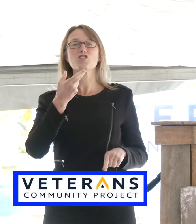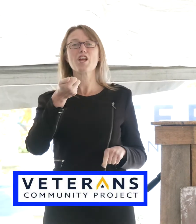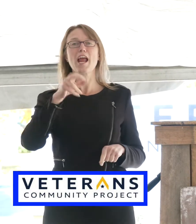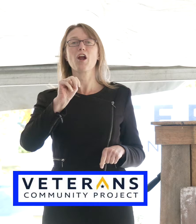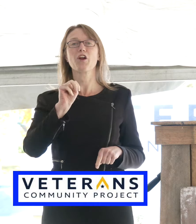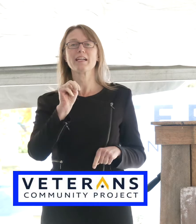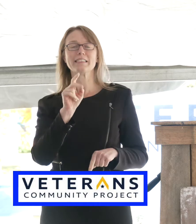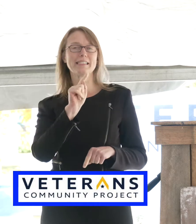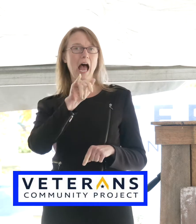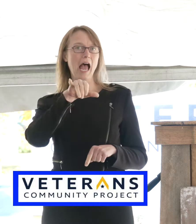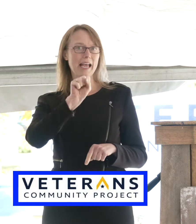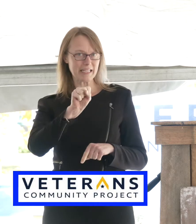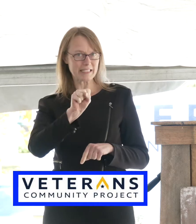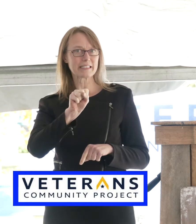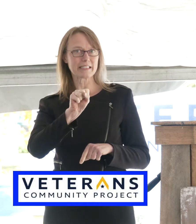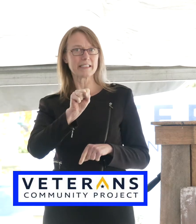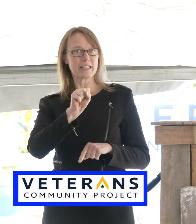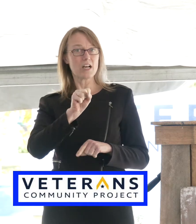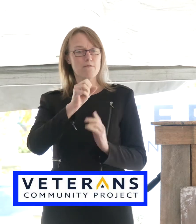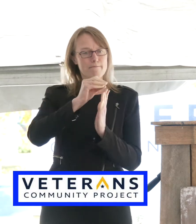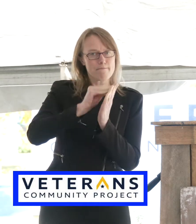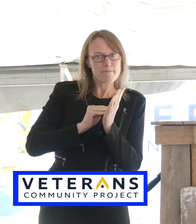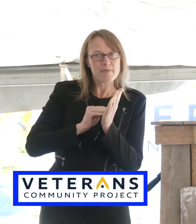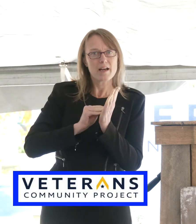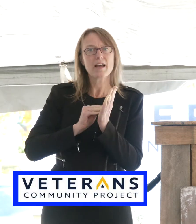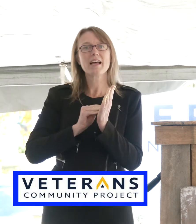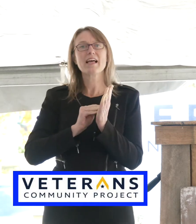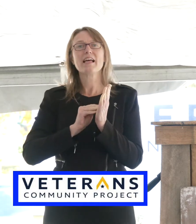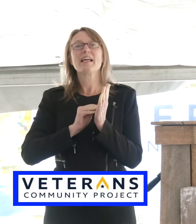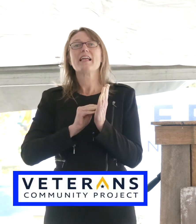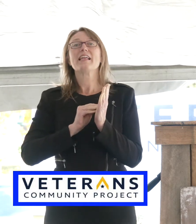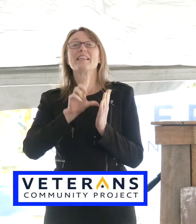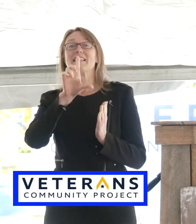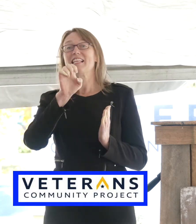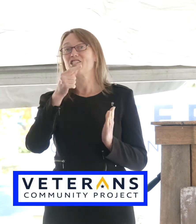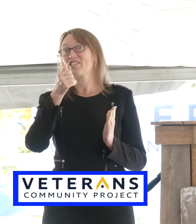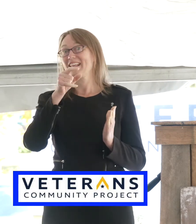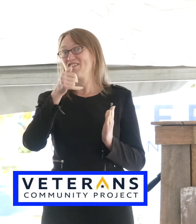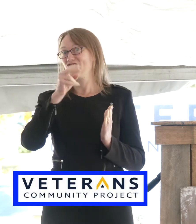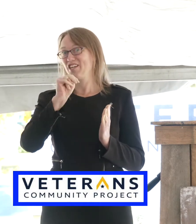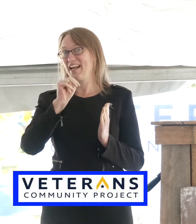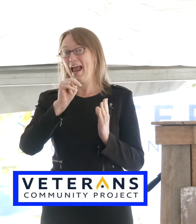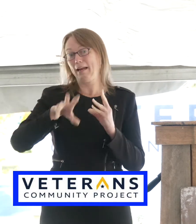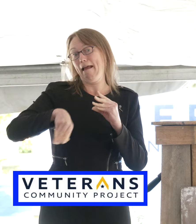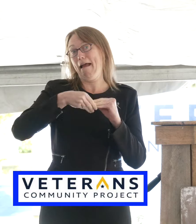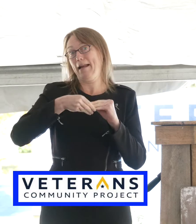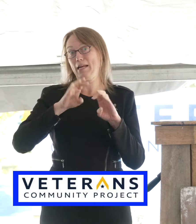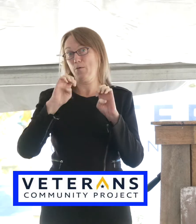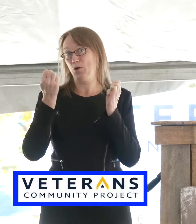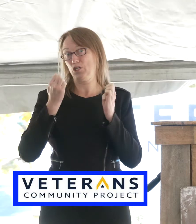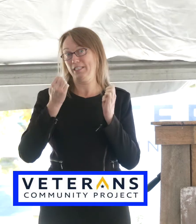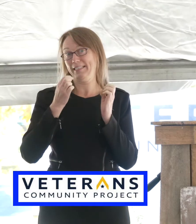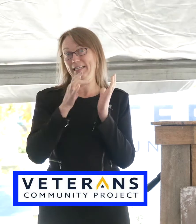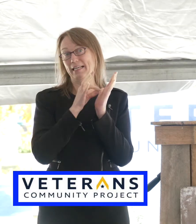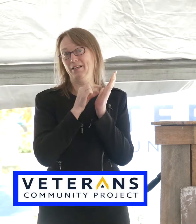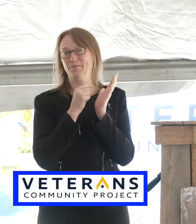crafting the legislation and putting an emergency clause on there. Let's give Sharon a round of applause.